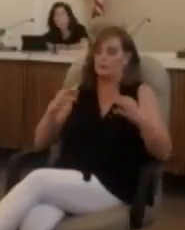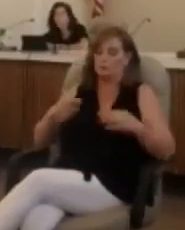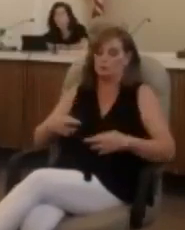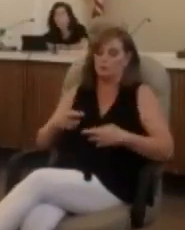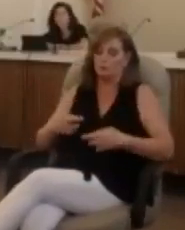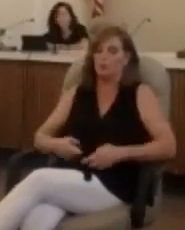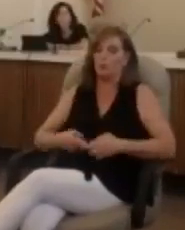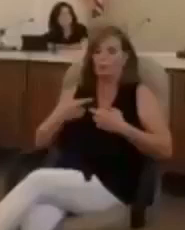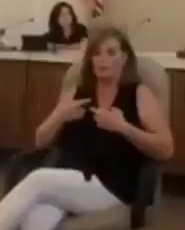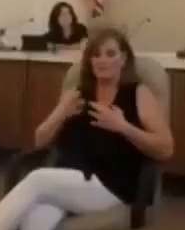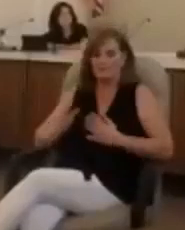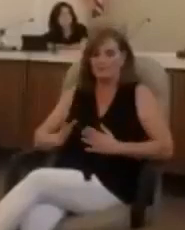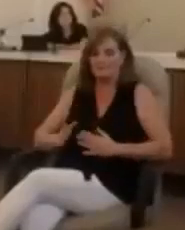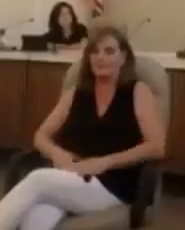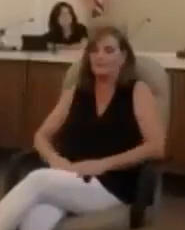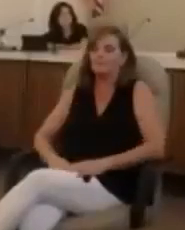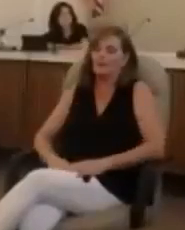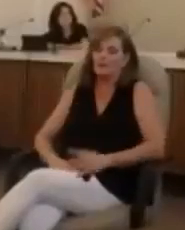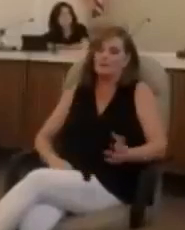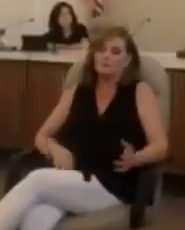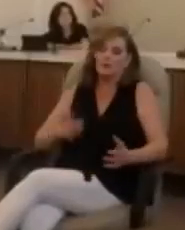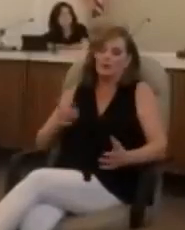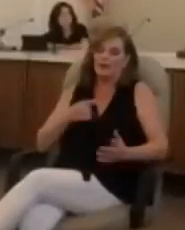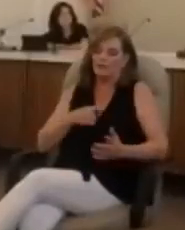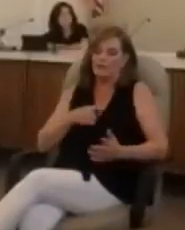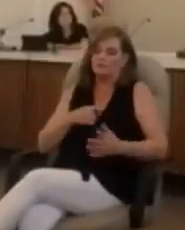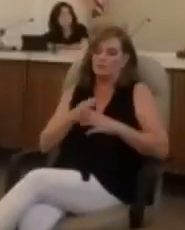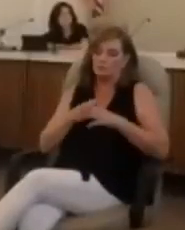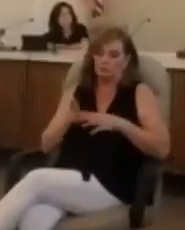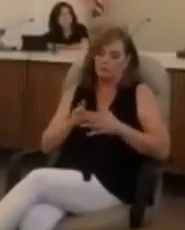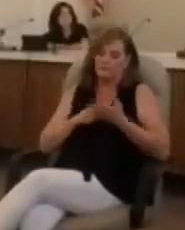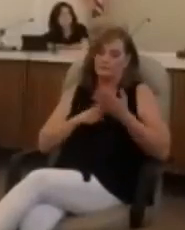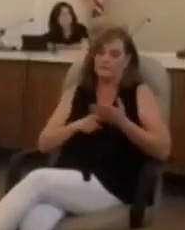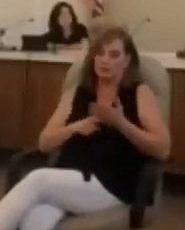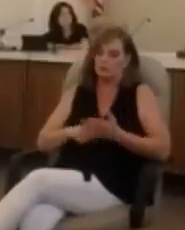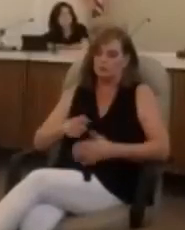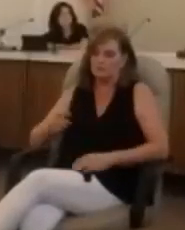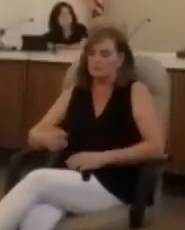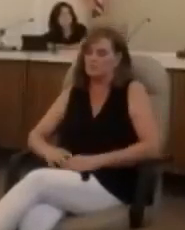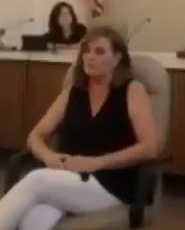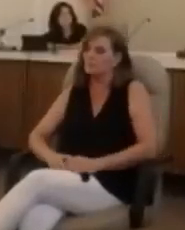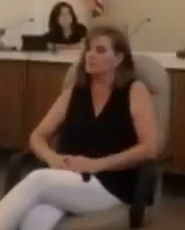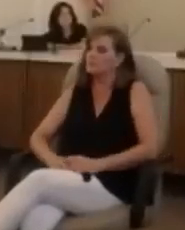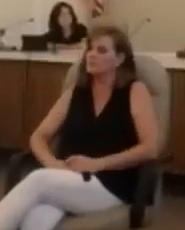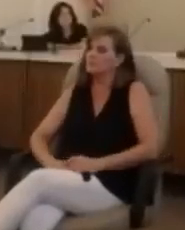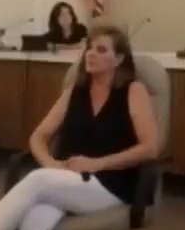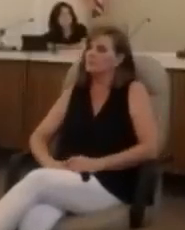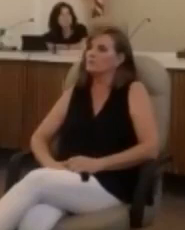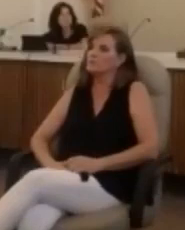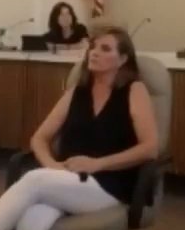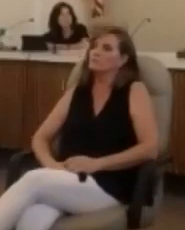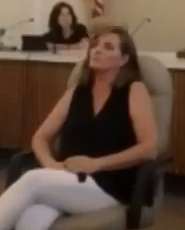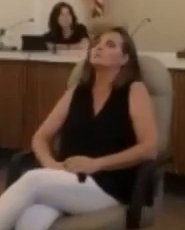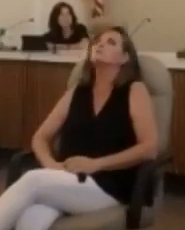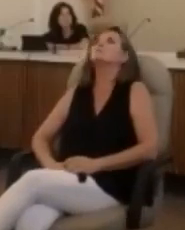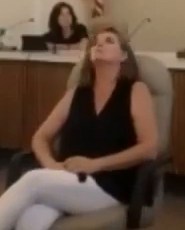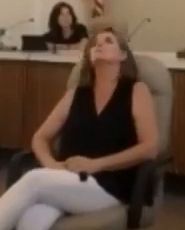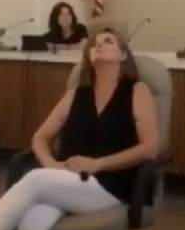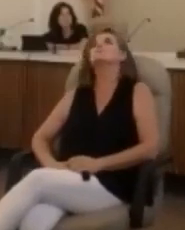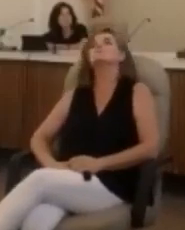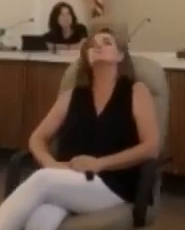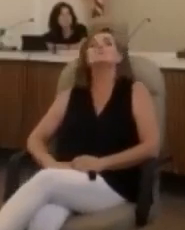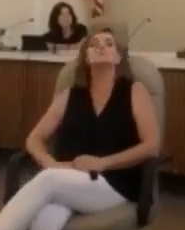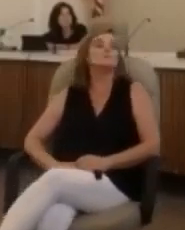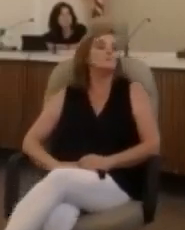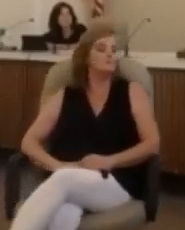So I would just like to at least have a little bit of a discussion in terms of, you know, so Lisa, for instance, I'm going to put you on the spot in terms